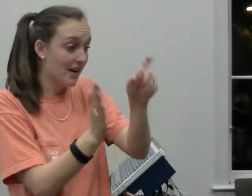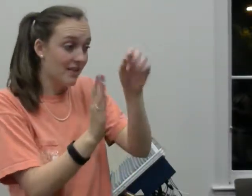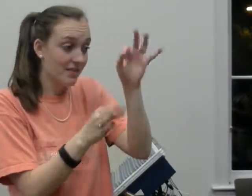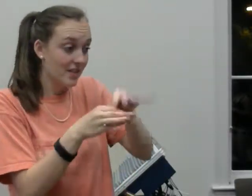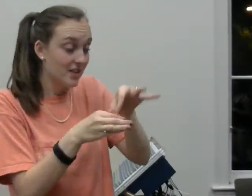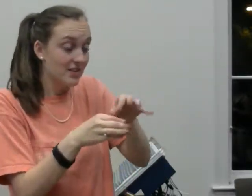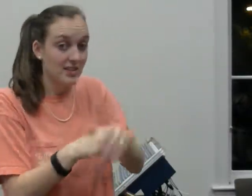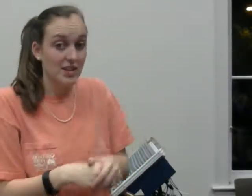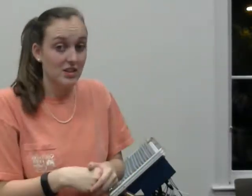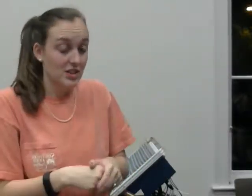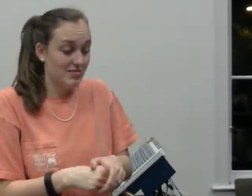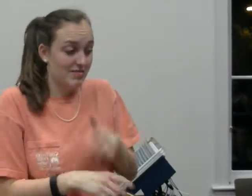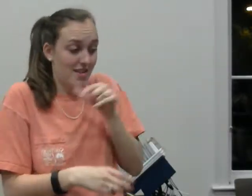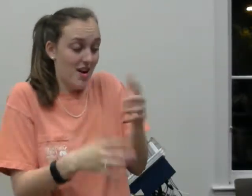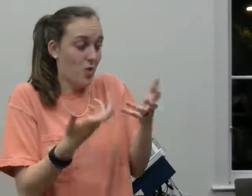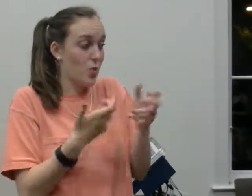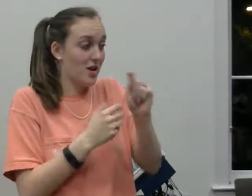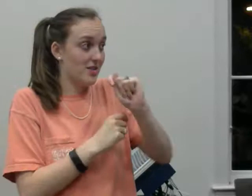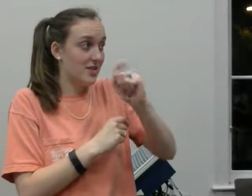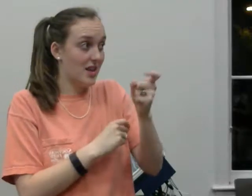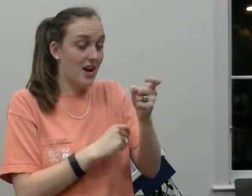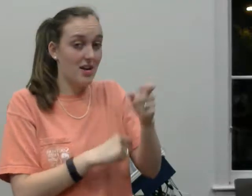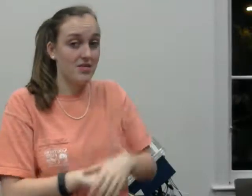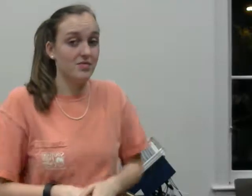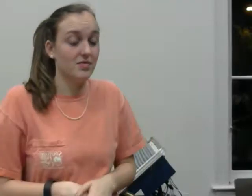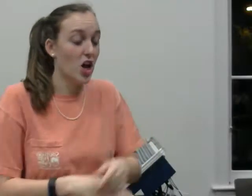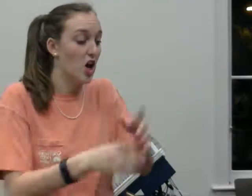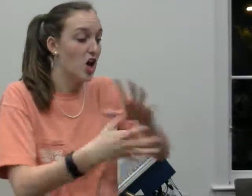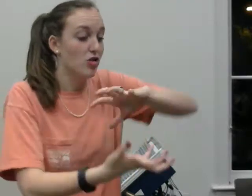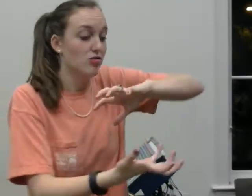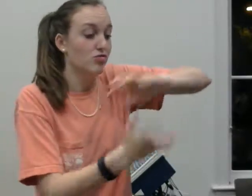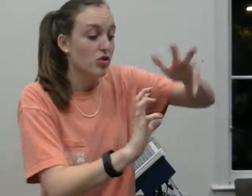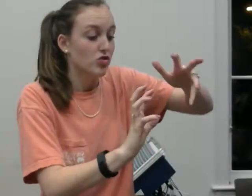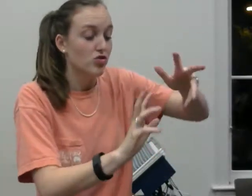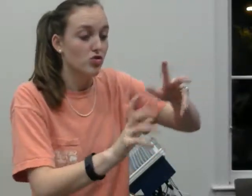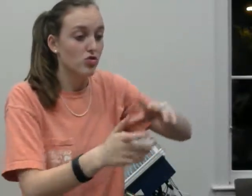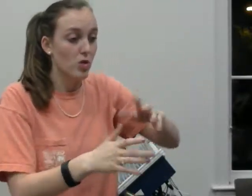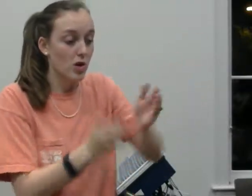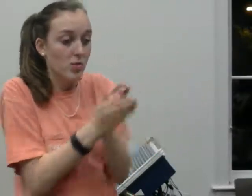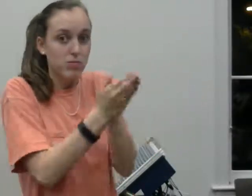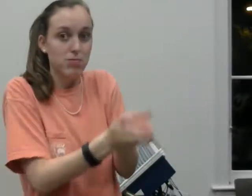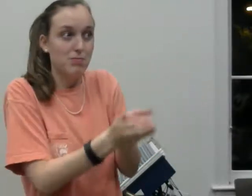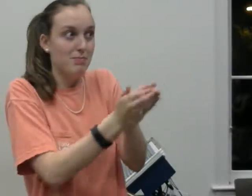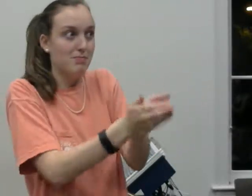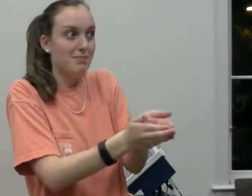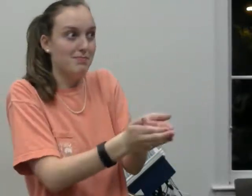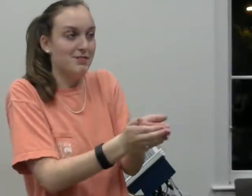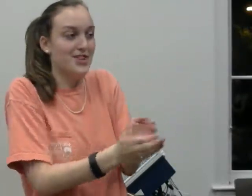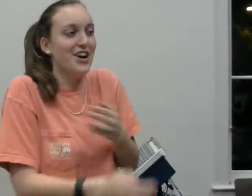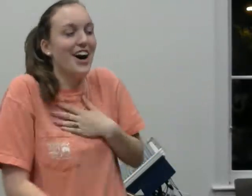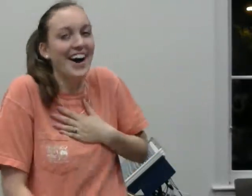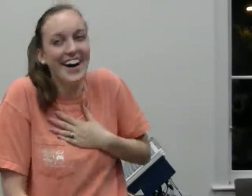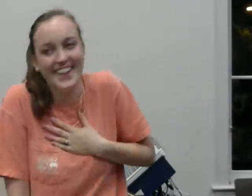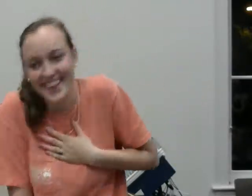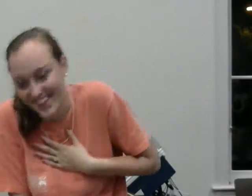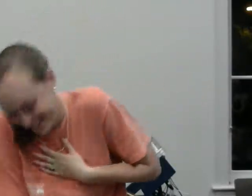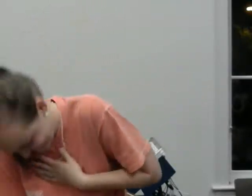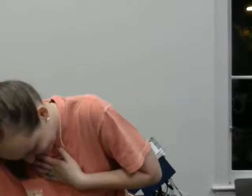taxed. They destroy British property. Woo-hoo! Big mistake. The British government comes down hard on them for this. They pass the coercive